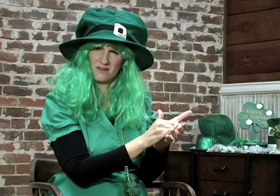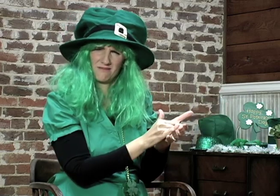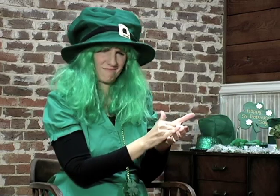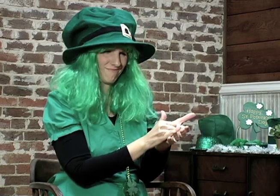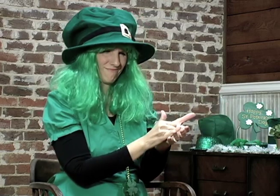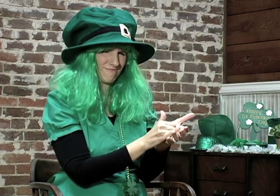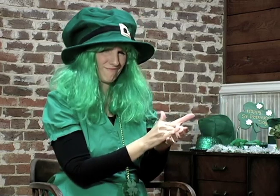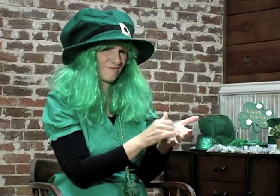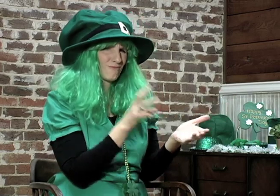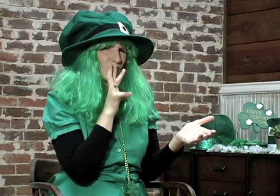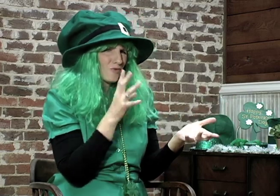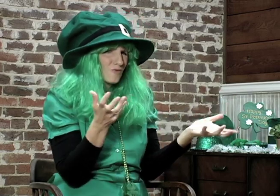what will that become?